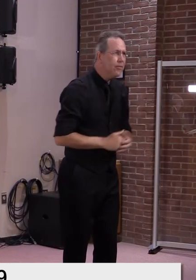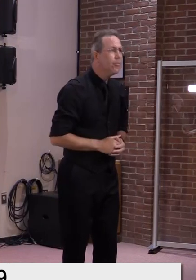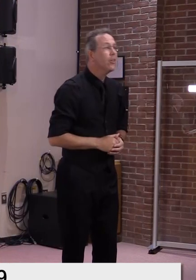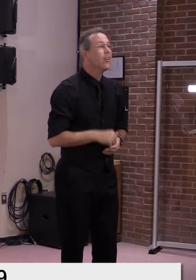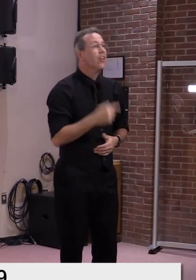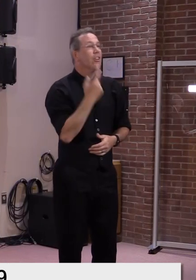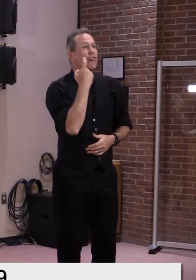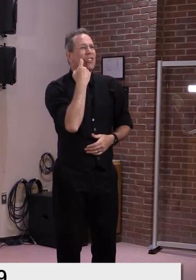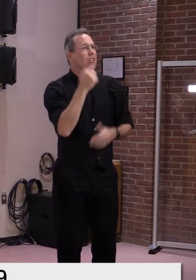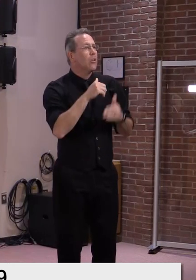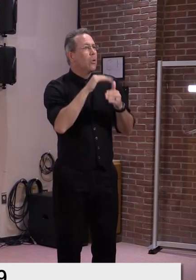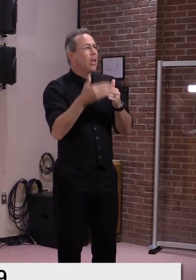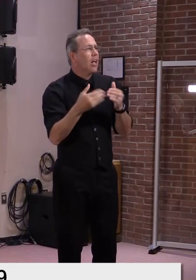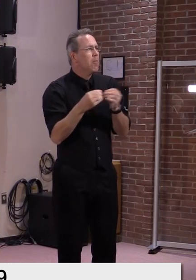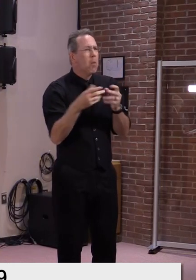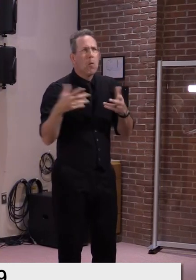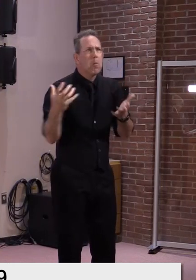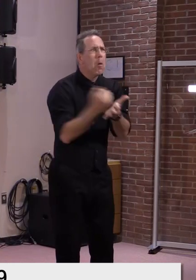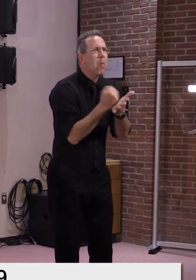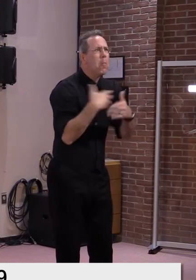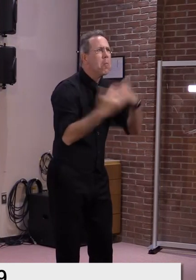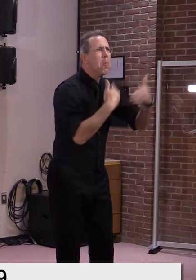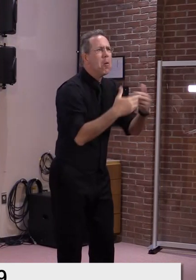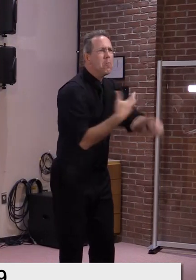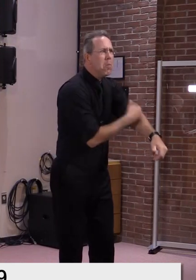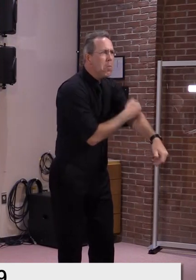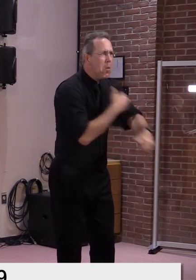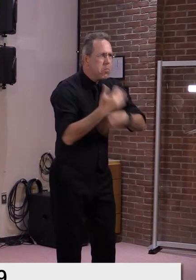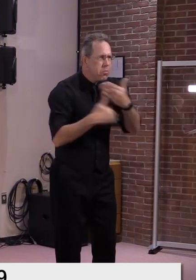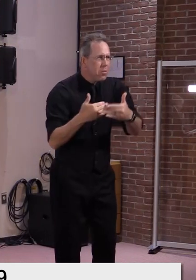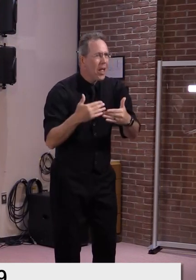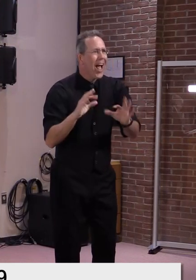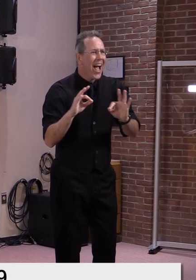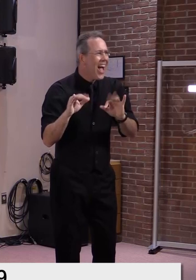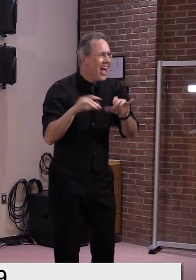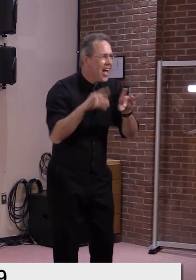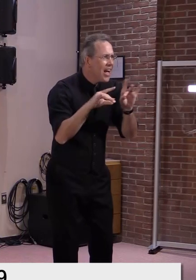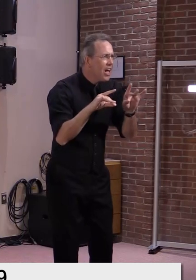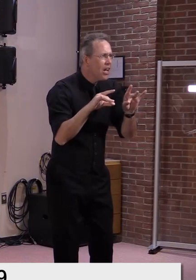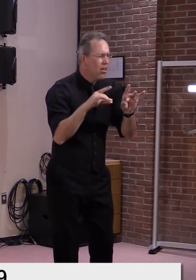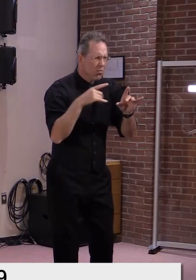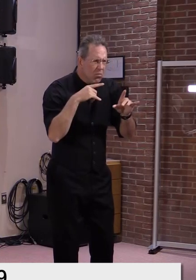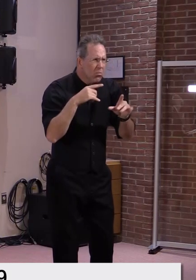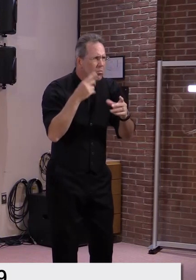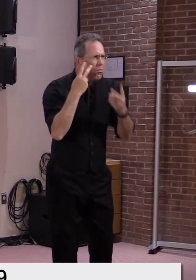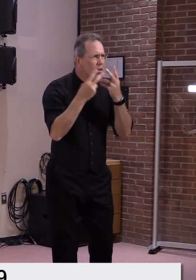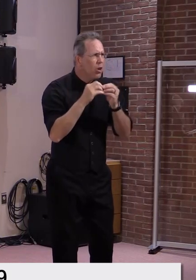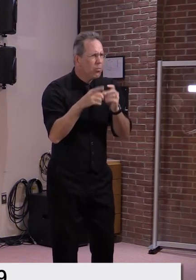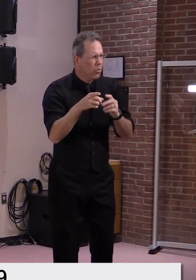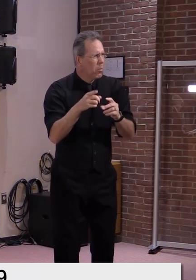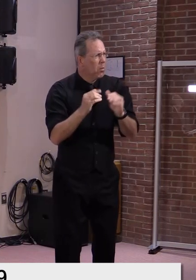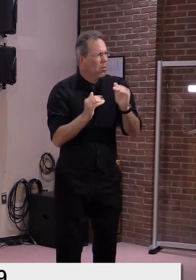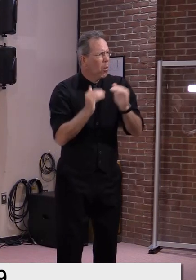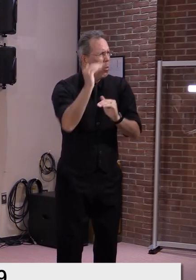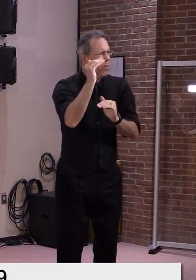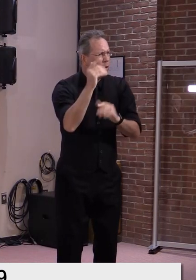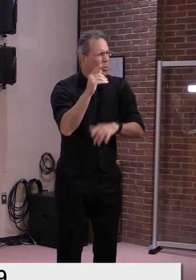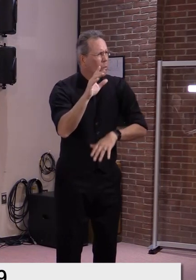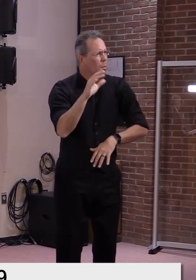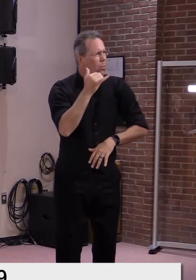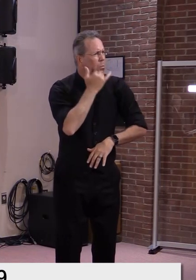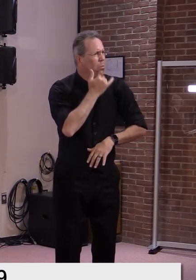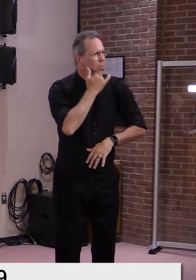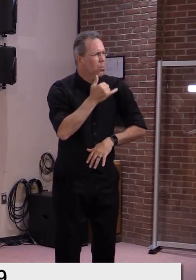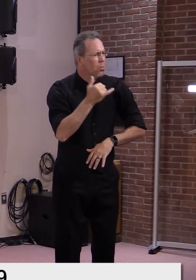progress towards that goal. But after a few days with these very high numbers, we questioned whether we had made